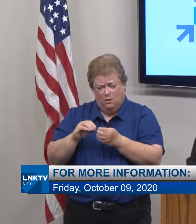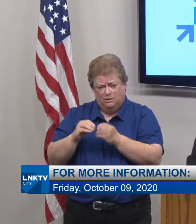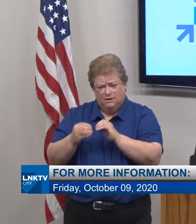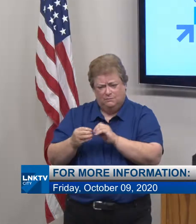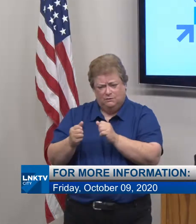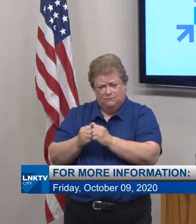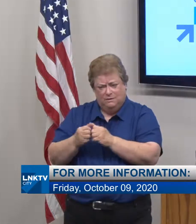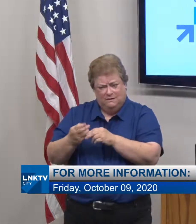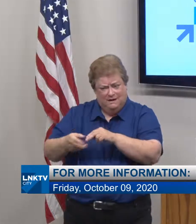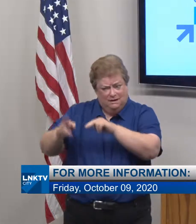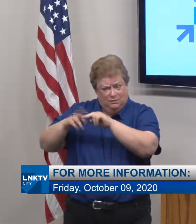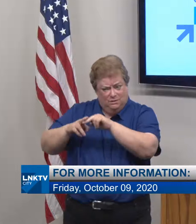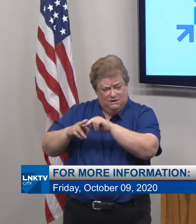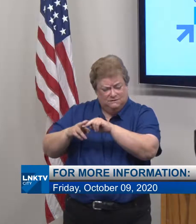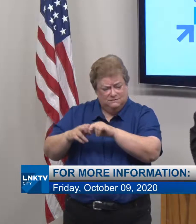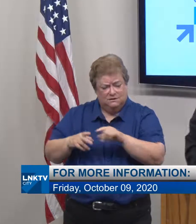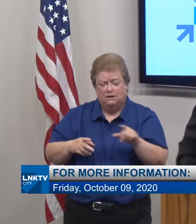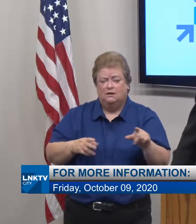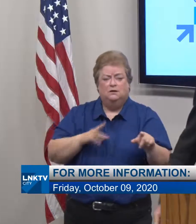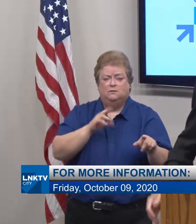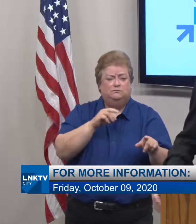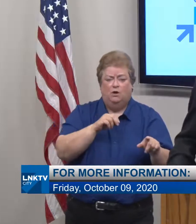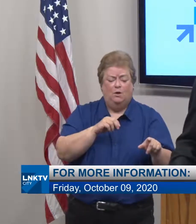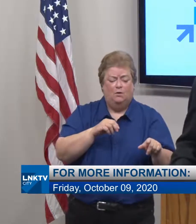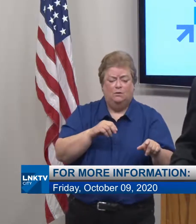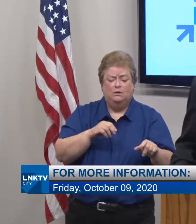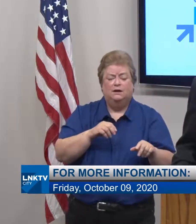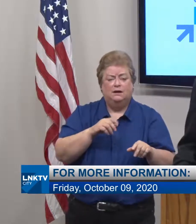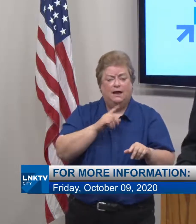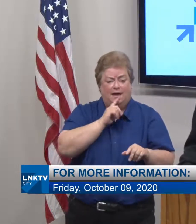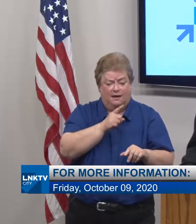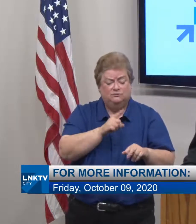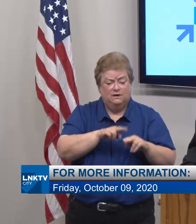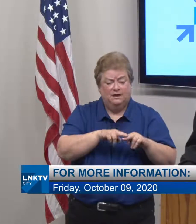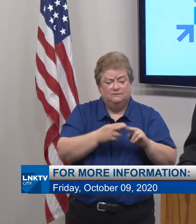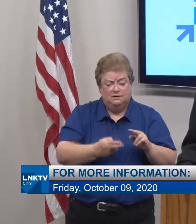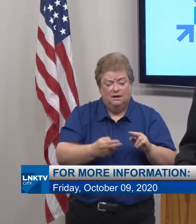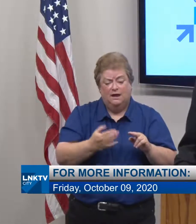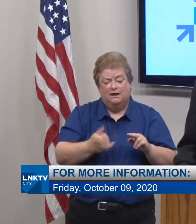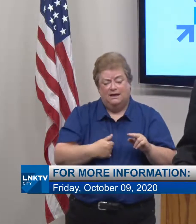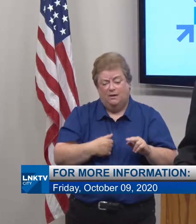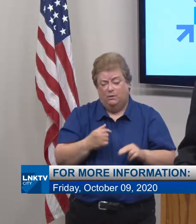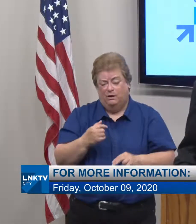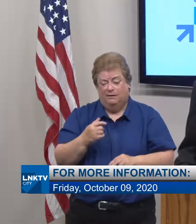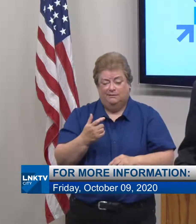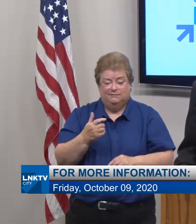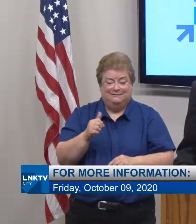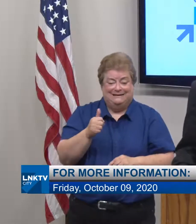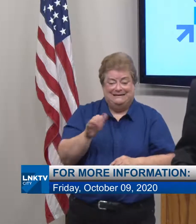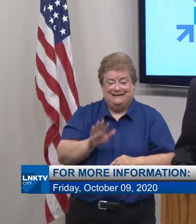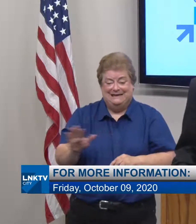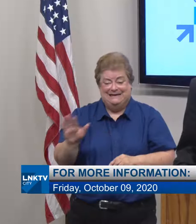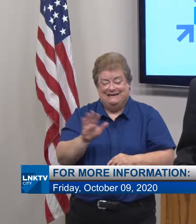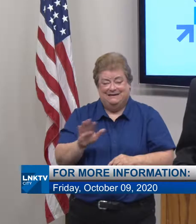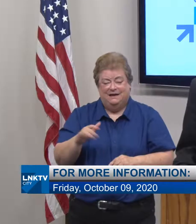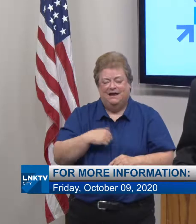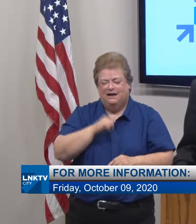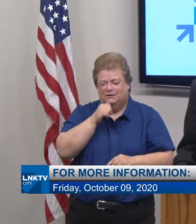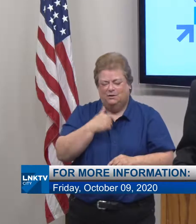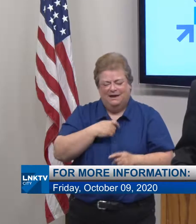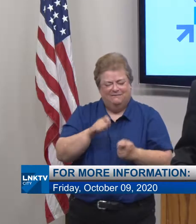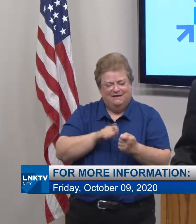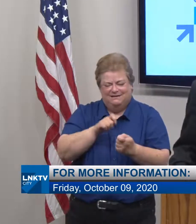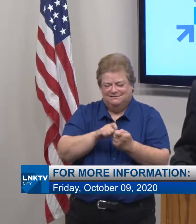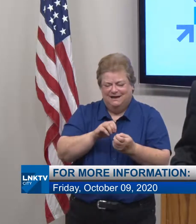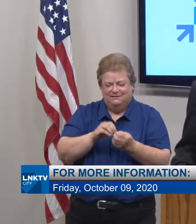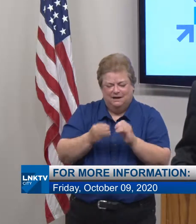increase even more. No, it hasn't increased. In fact, it's decreased. We're in the teens now. We've had I don't have the exact numbers, Bill, so I don't